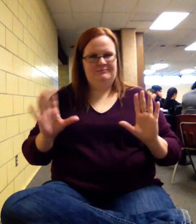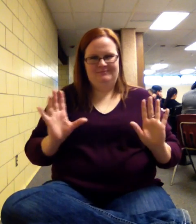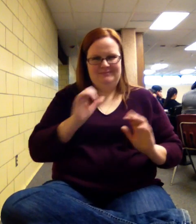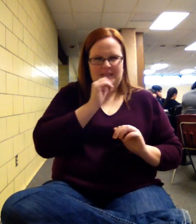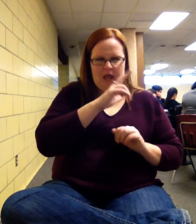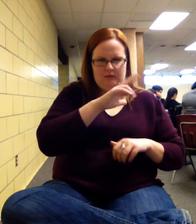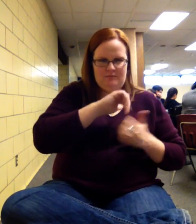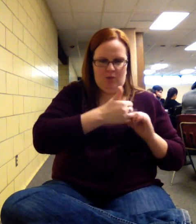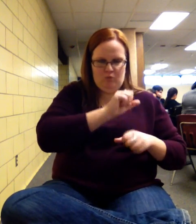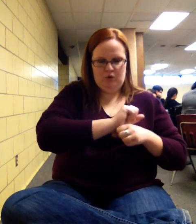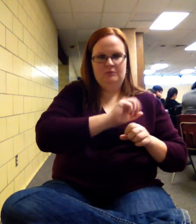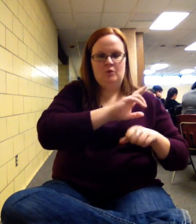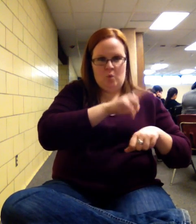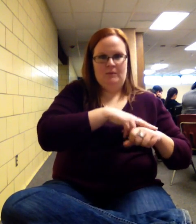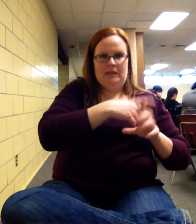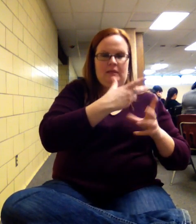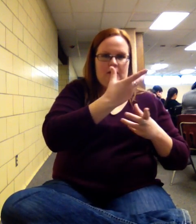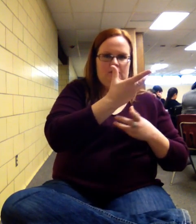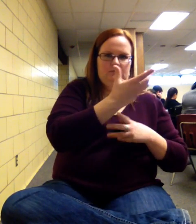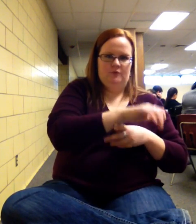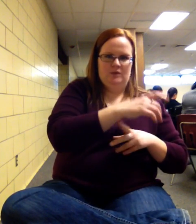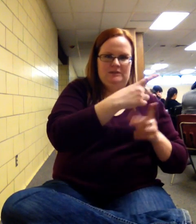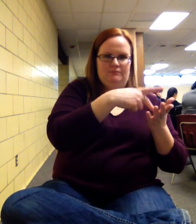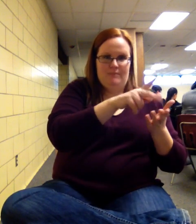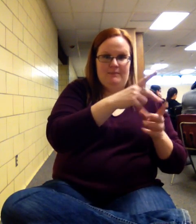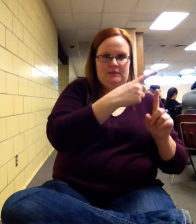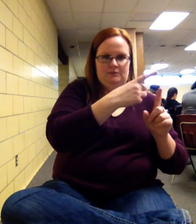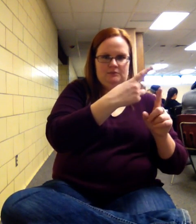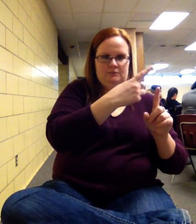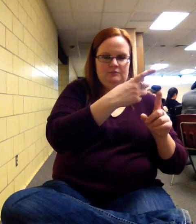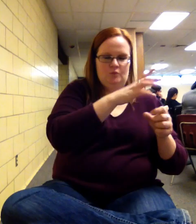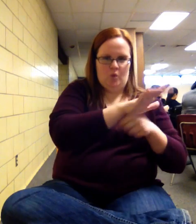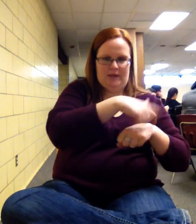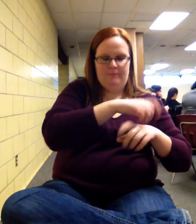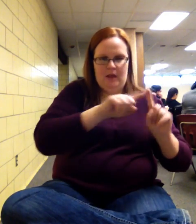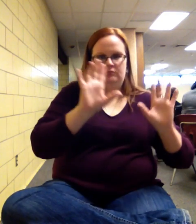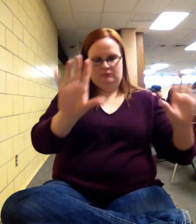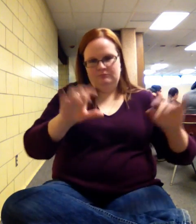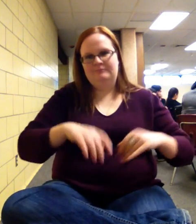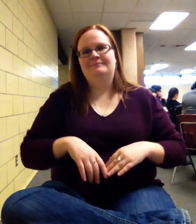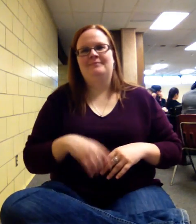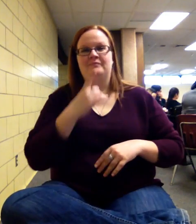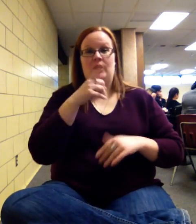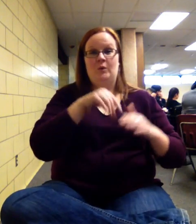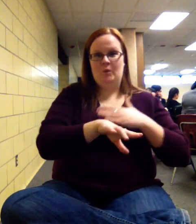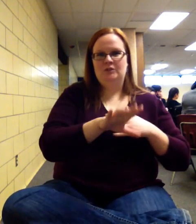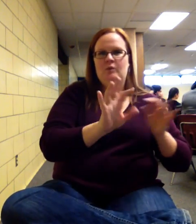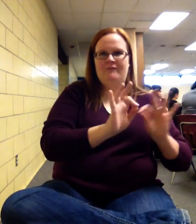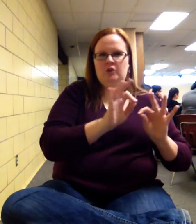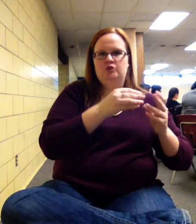the way, but let's just kind of go with what they're saying. So they're saying you walk into the furniture store today, time period 0, and you leave with some